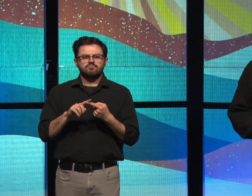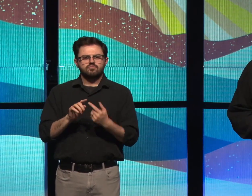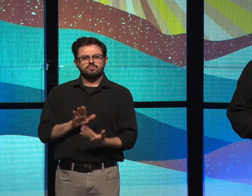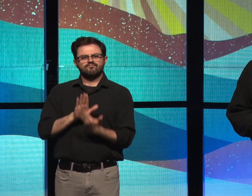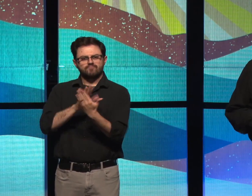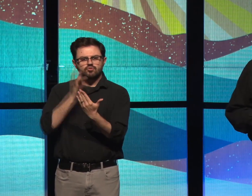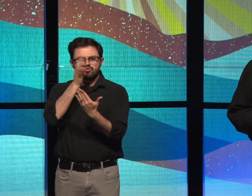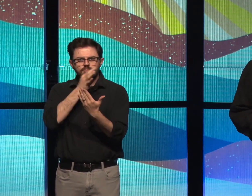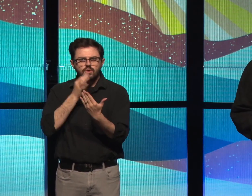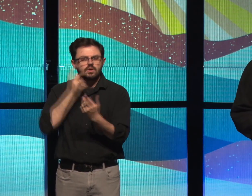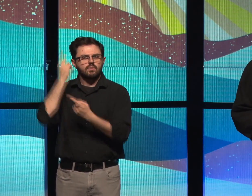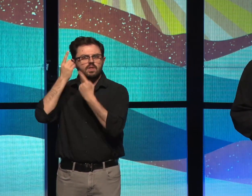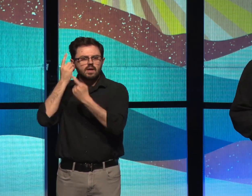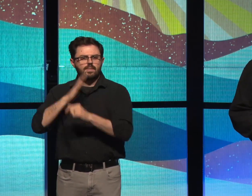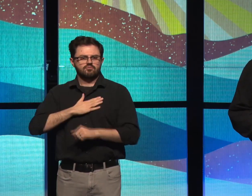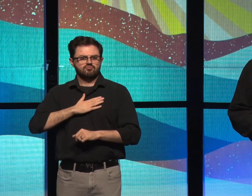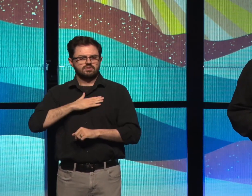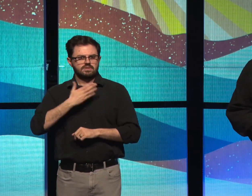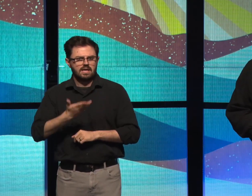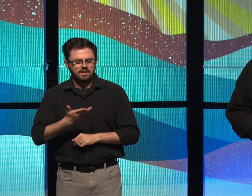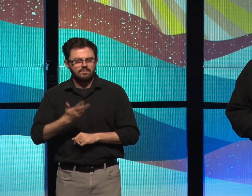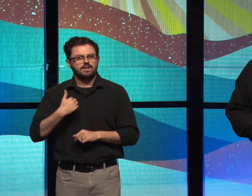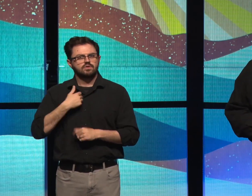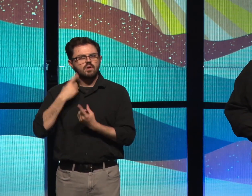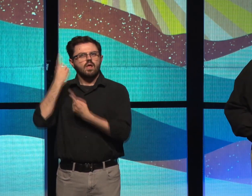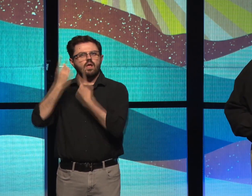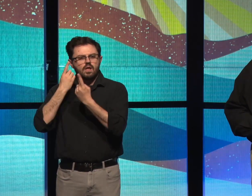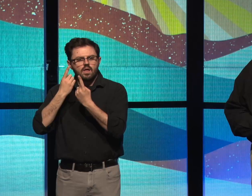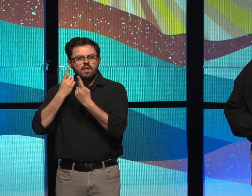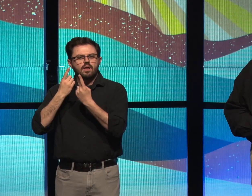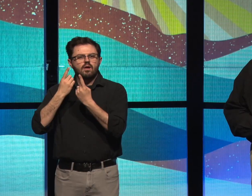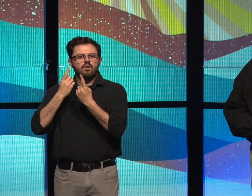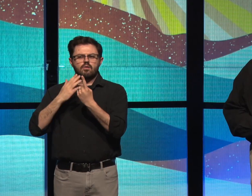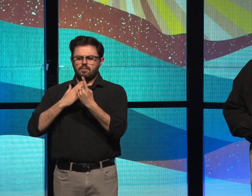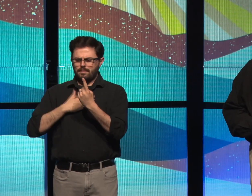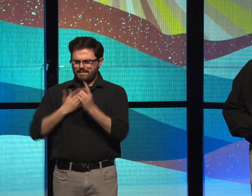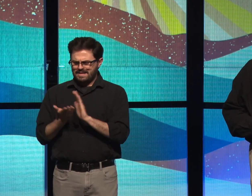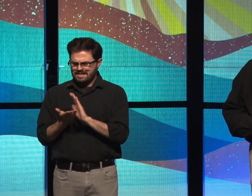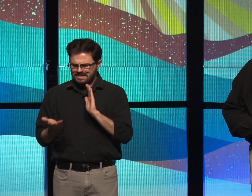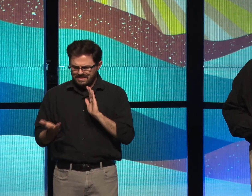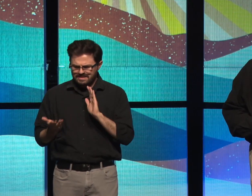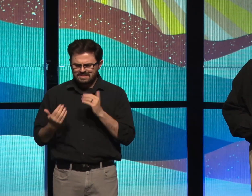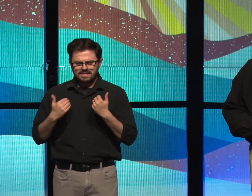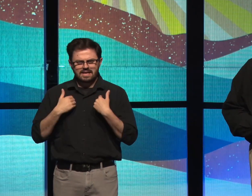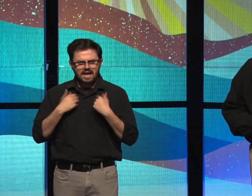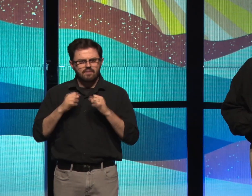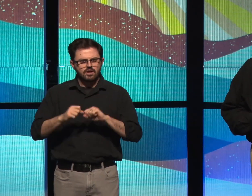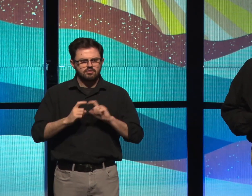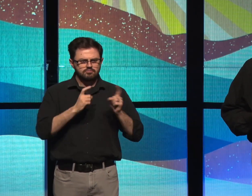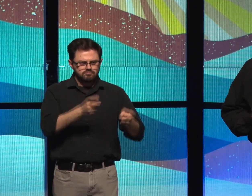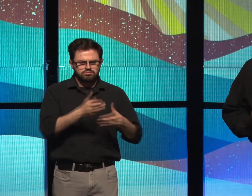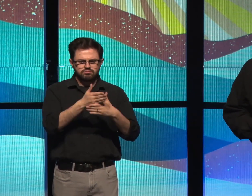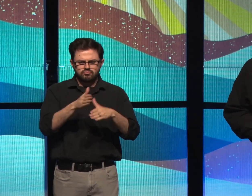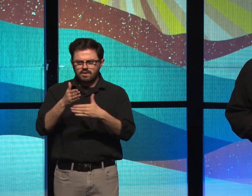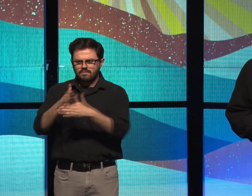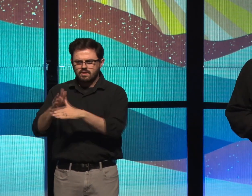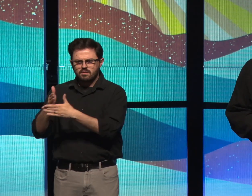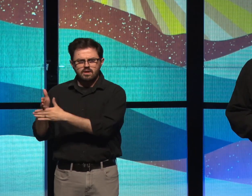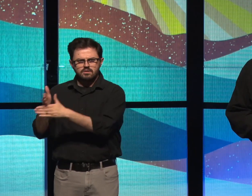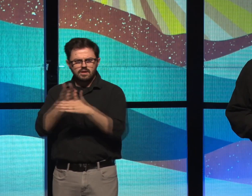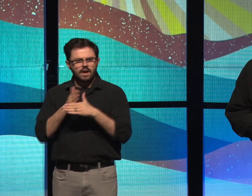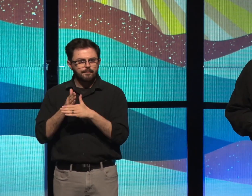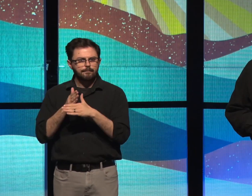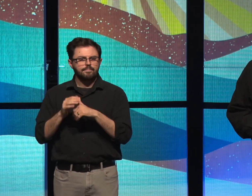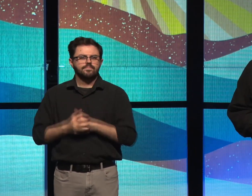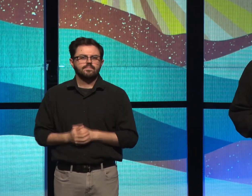material excesses and encourage a more equitable distribution of resources. The communal nature